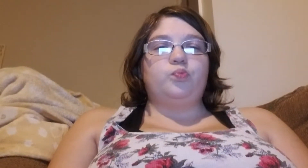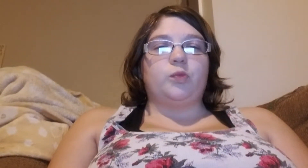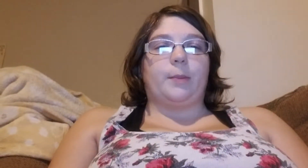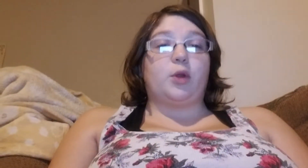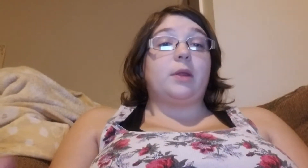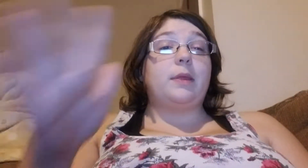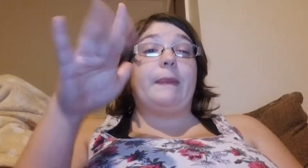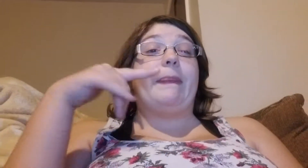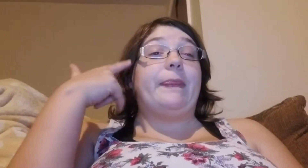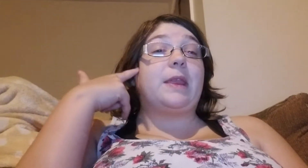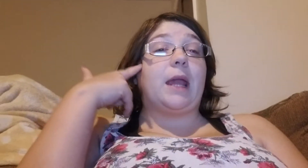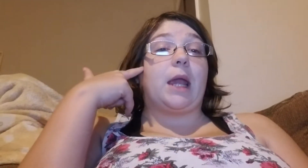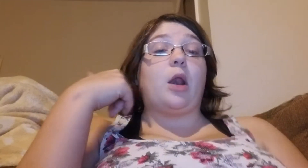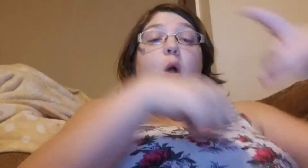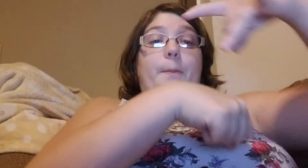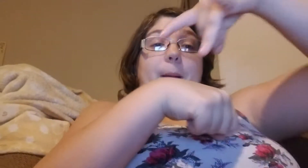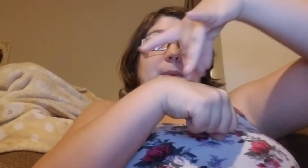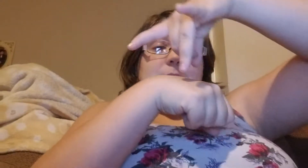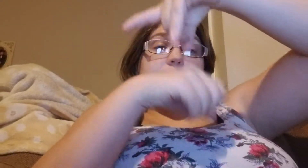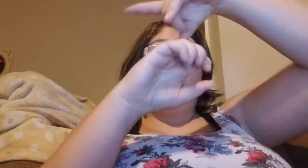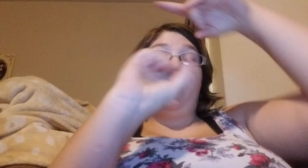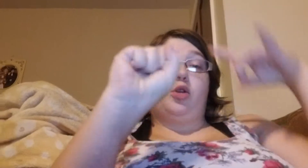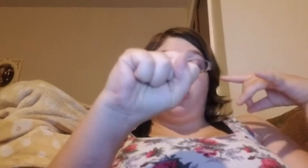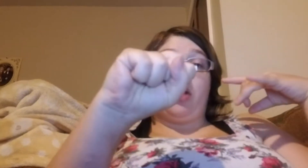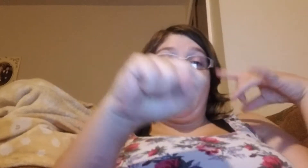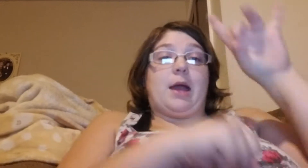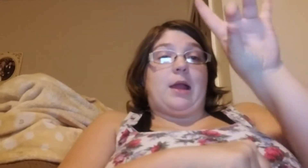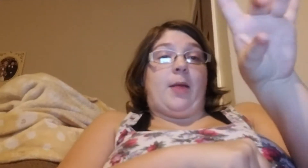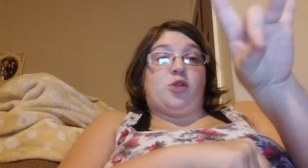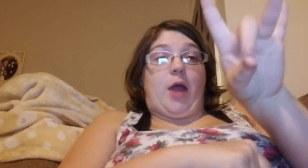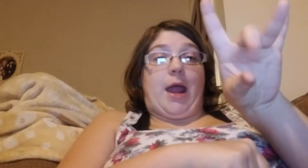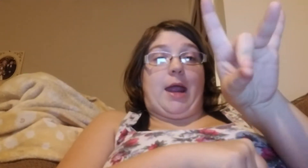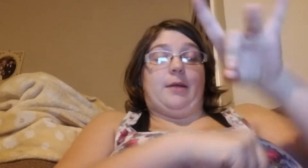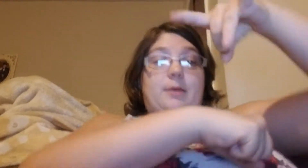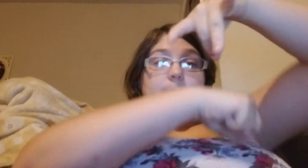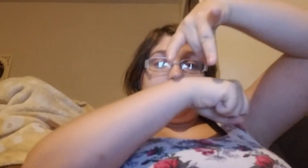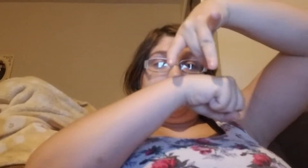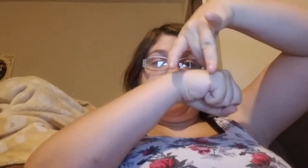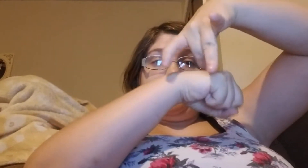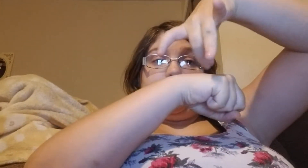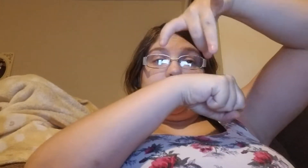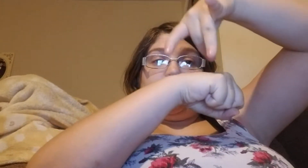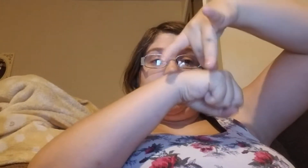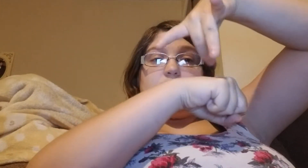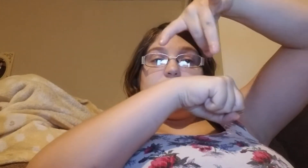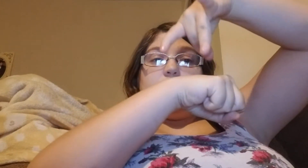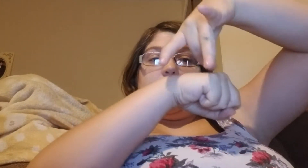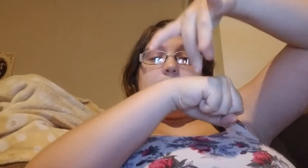I'm thinking. Oh, pumpkin. Do your S and your 8. And you hit your